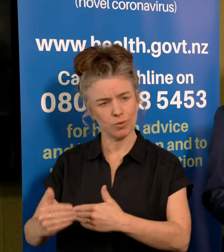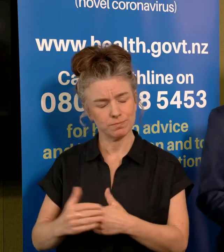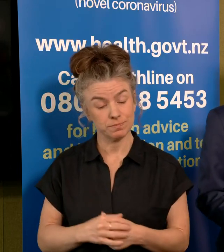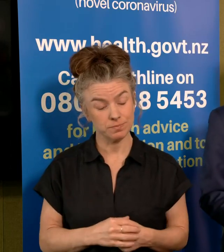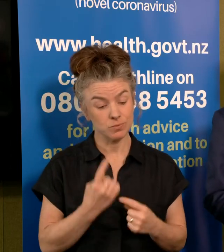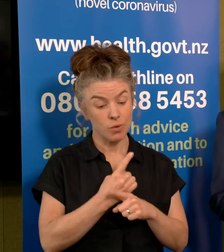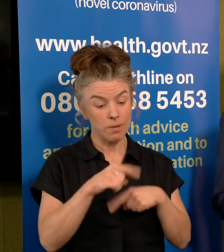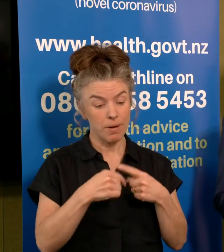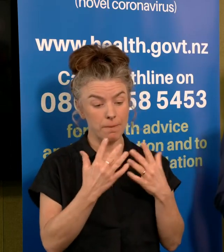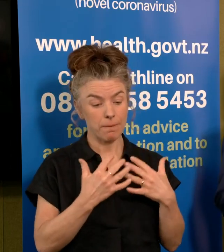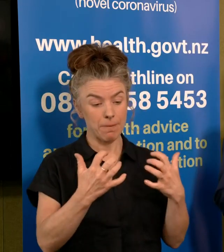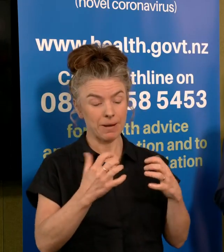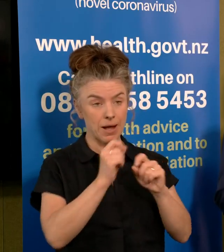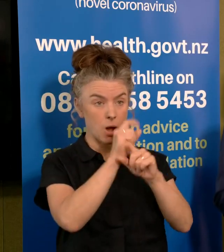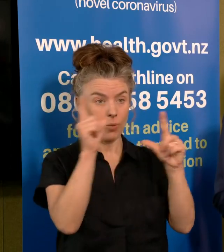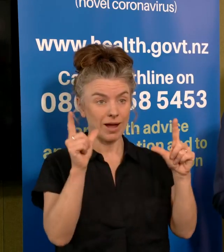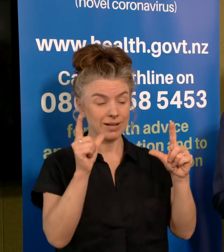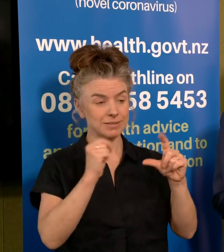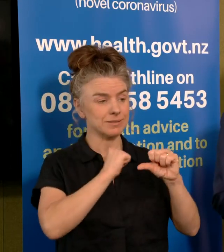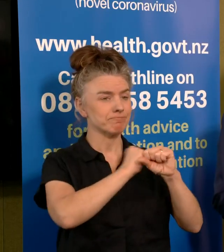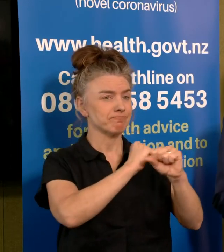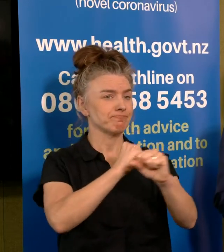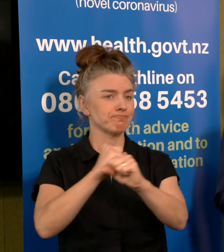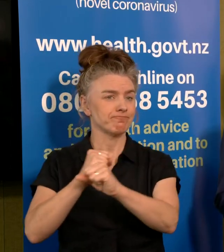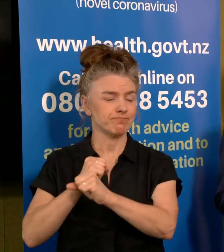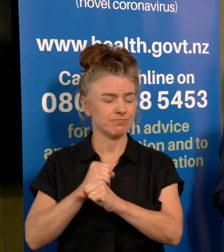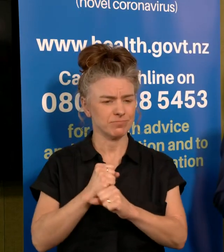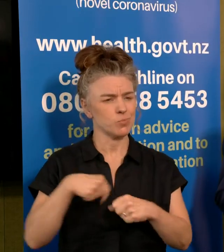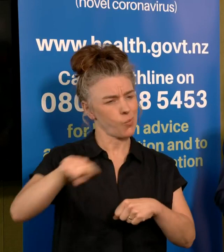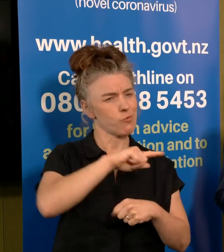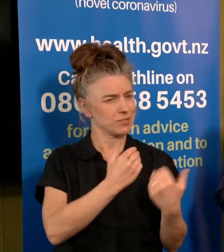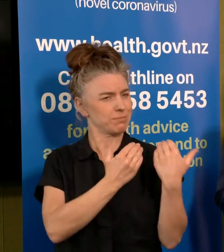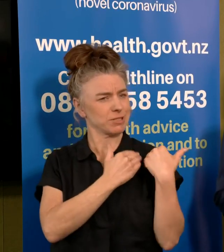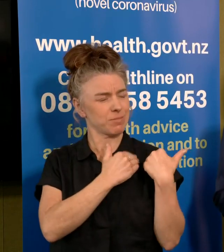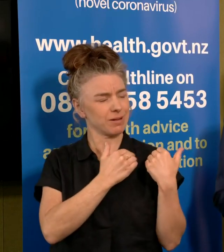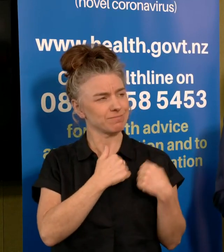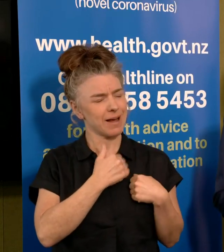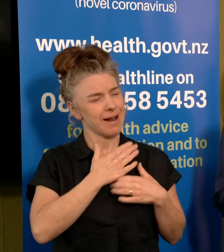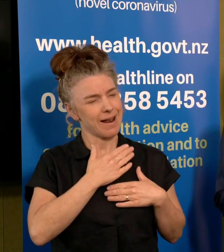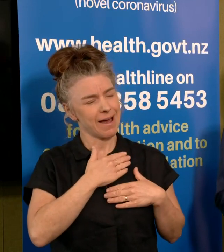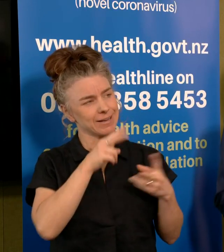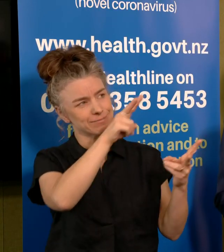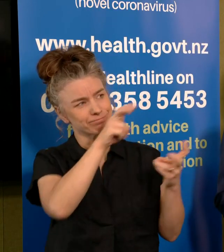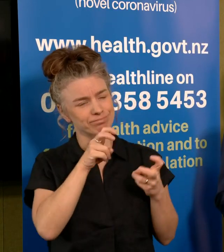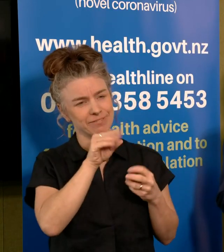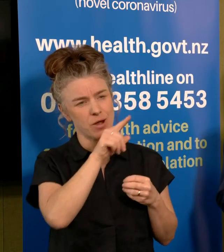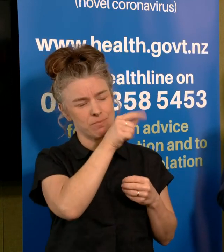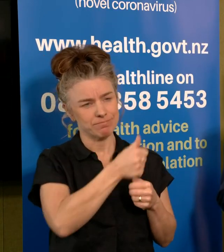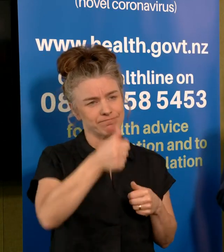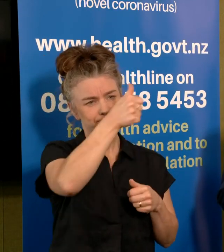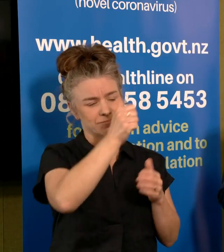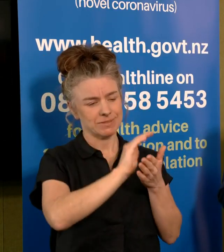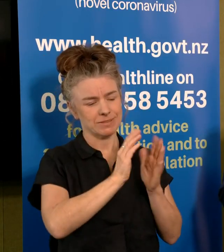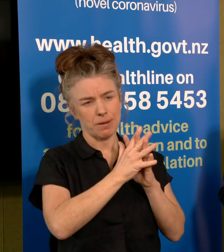Just on our public awareness campaign and playing our part, I do like to include quotes from the Director General of the World Health Organization, Dr.